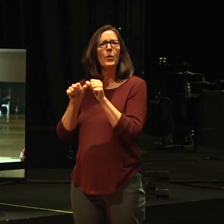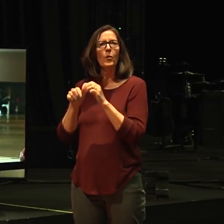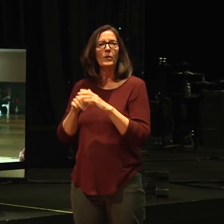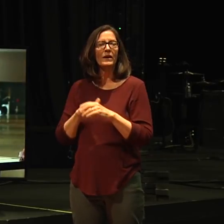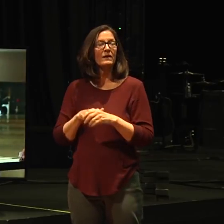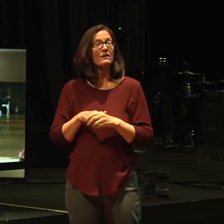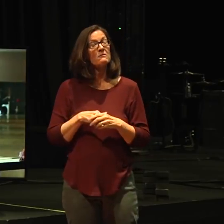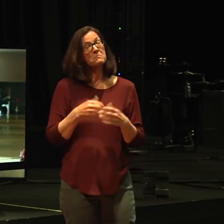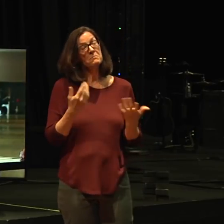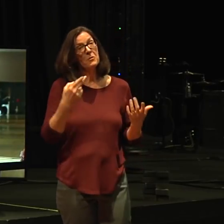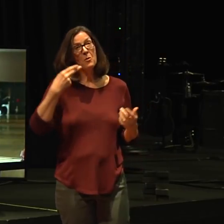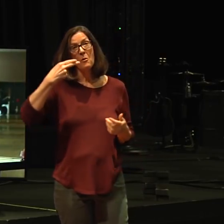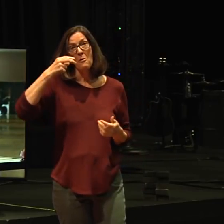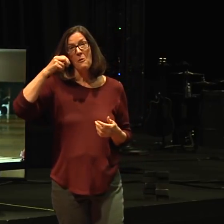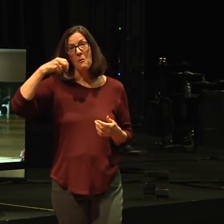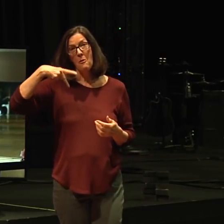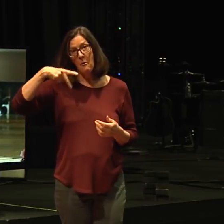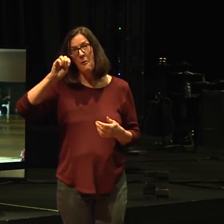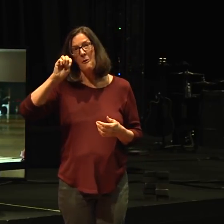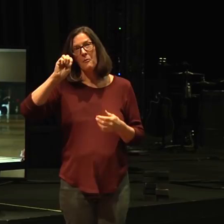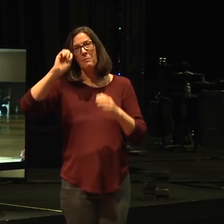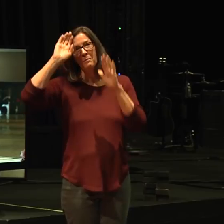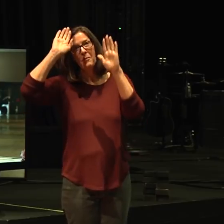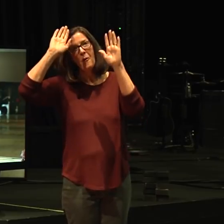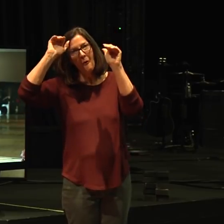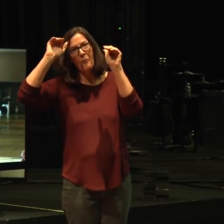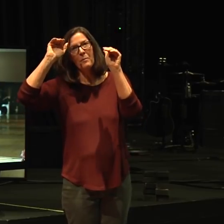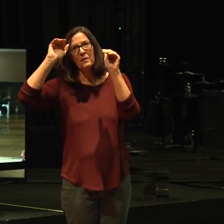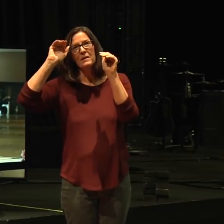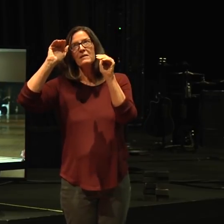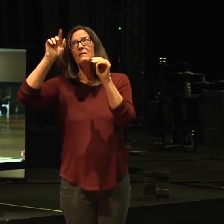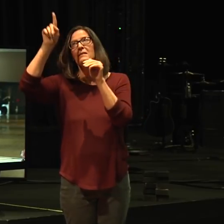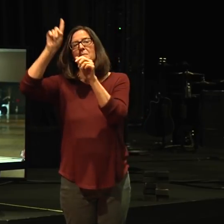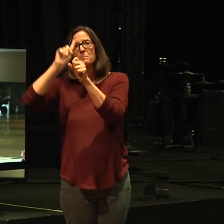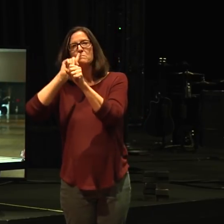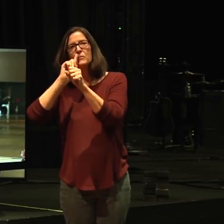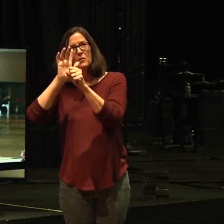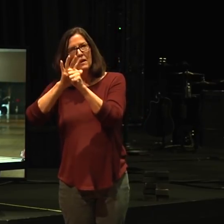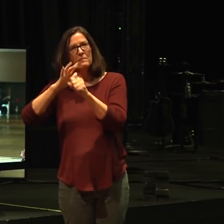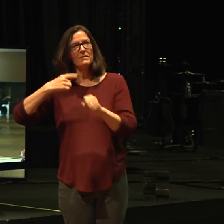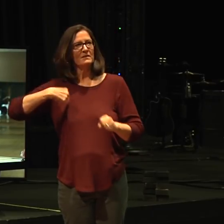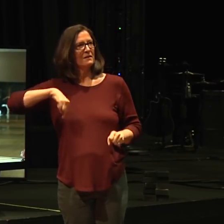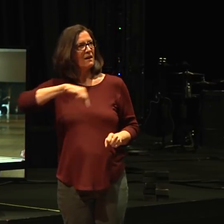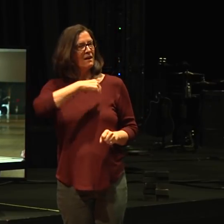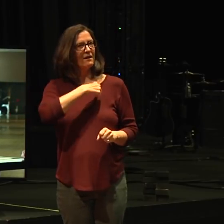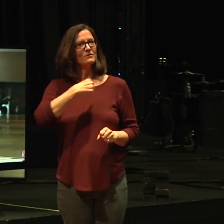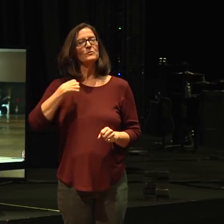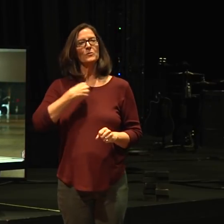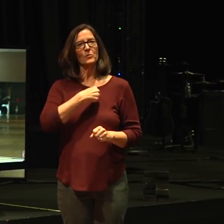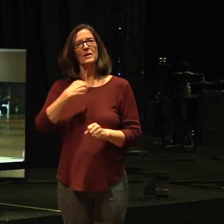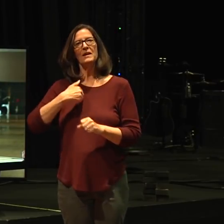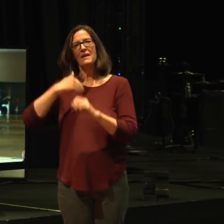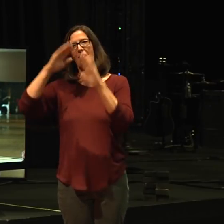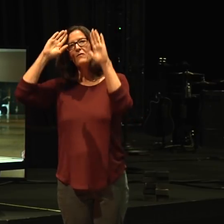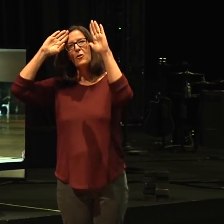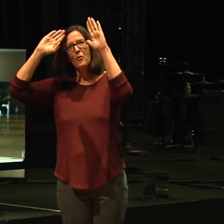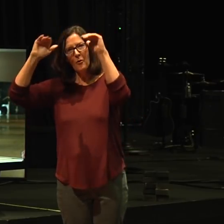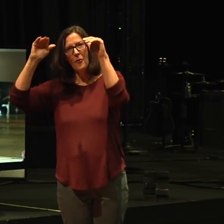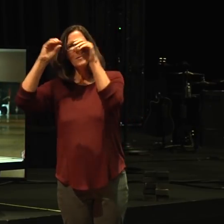Hope. I have hope, and that's been promised to us, that we have hope in Jesus.